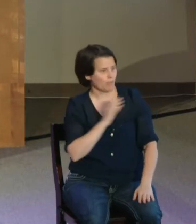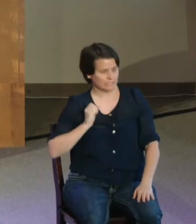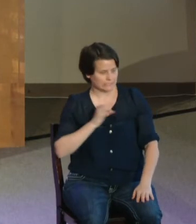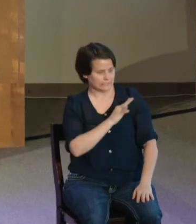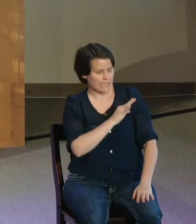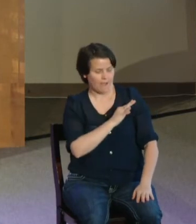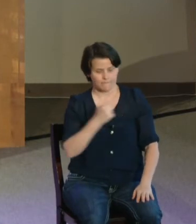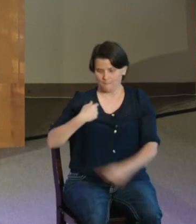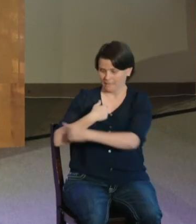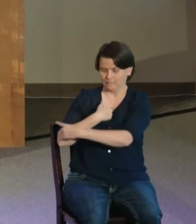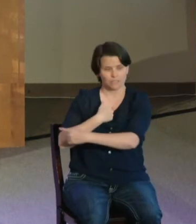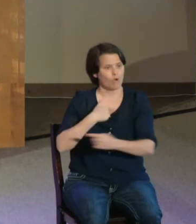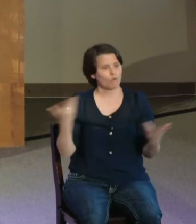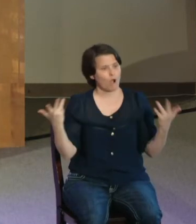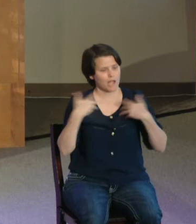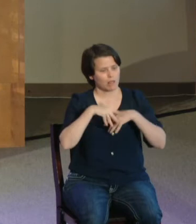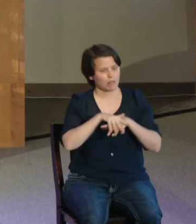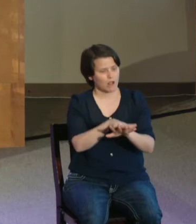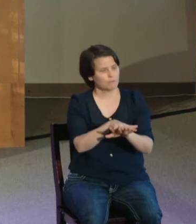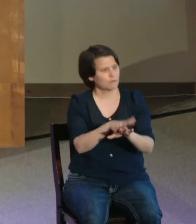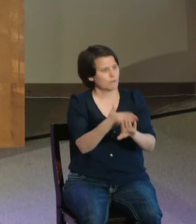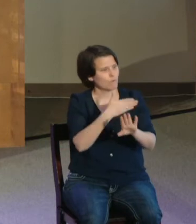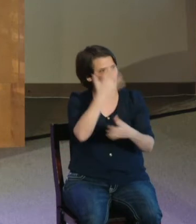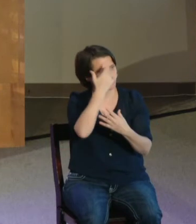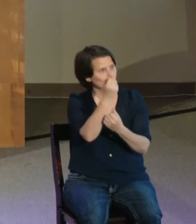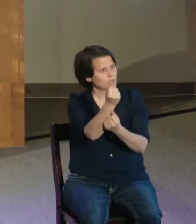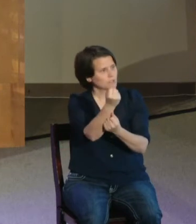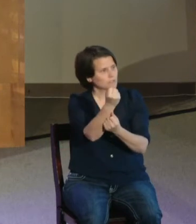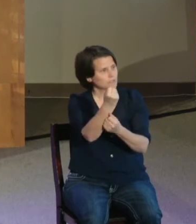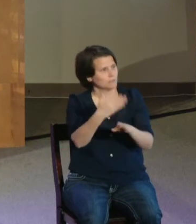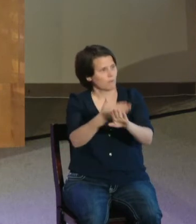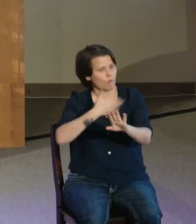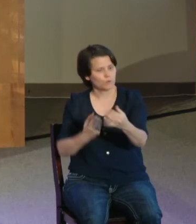trust again? Before you support us again?